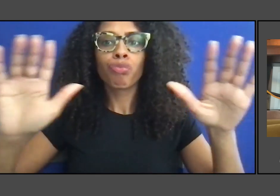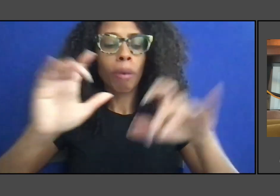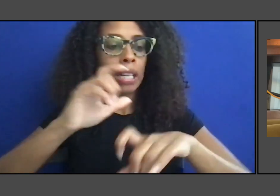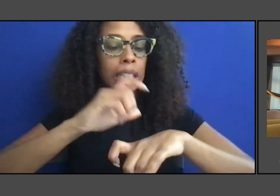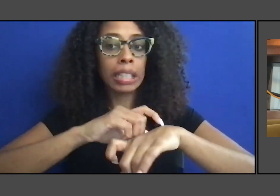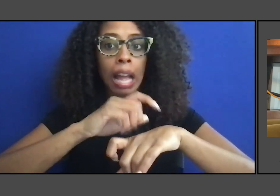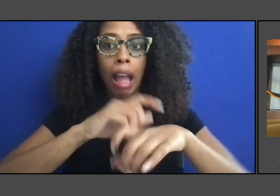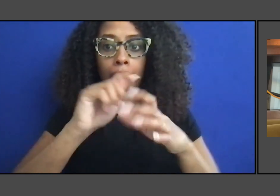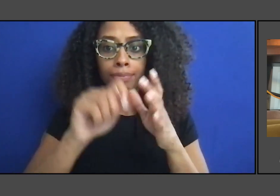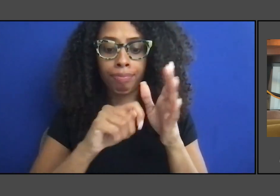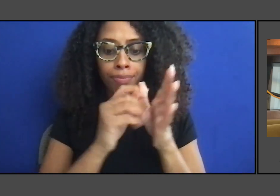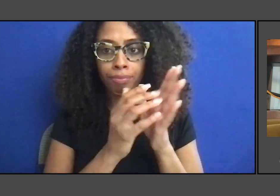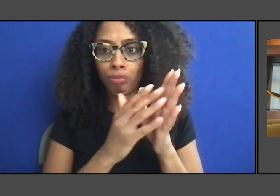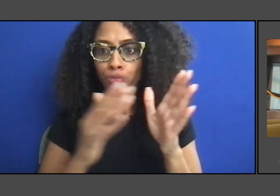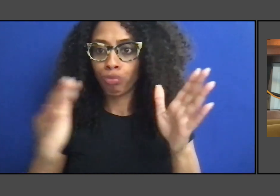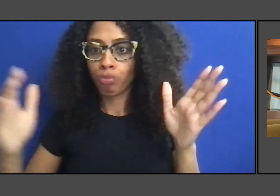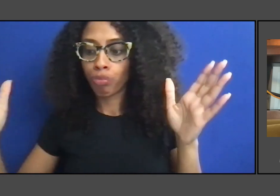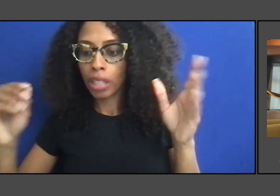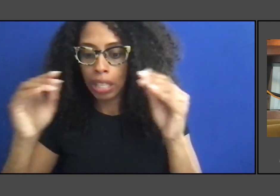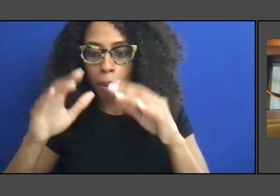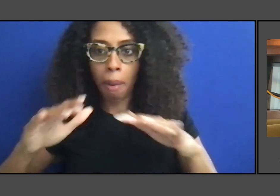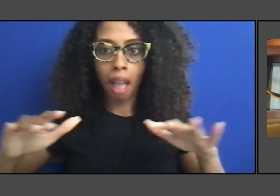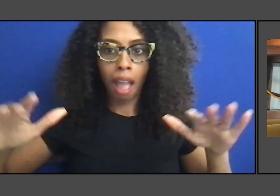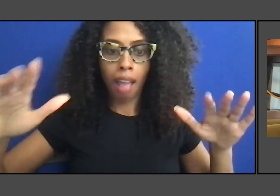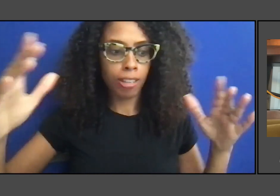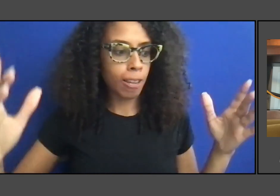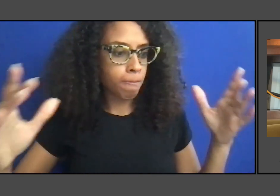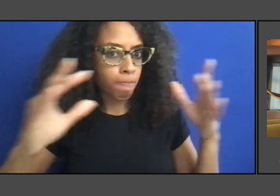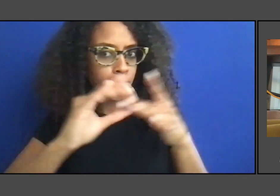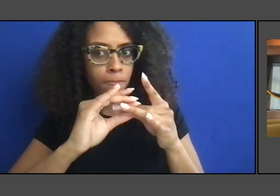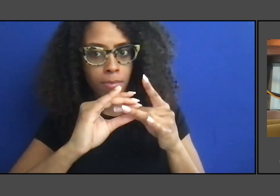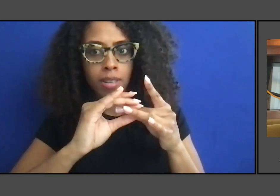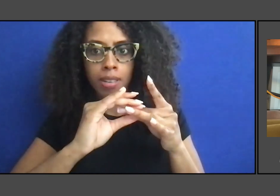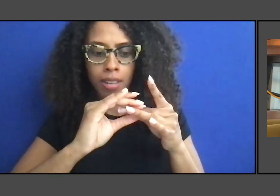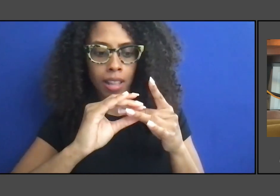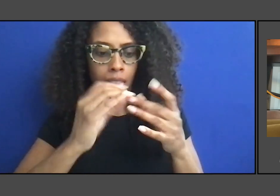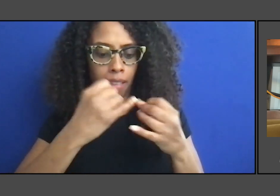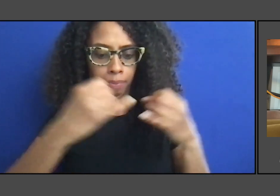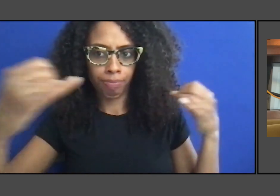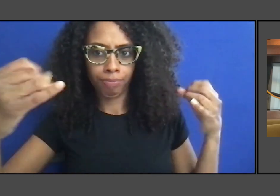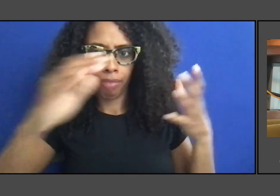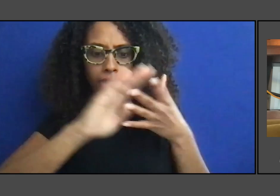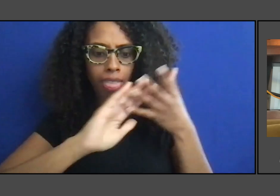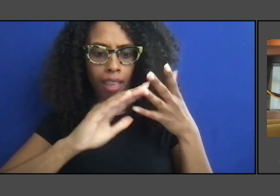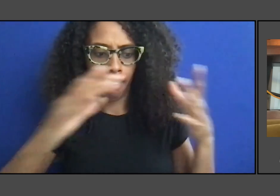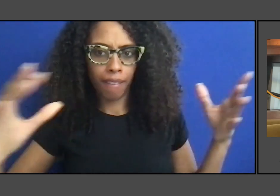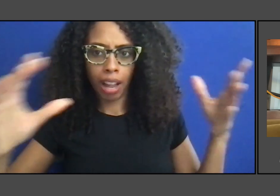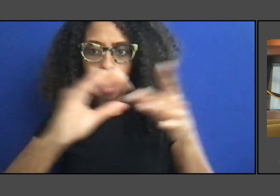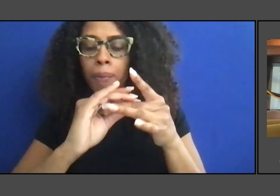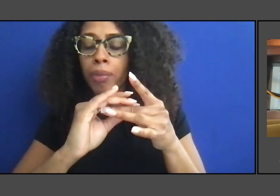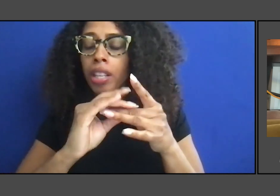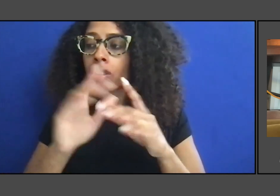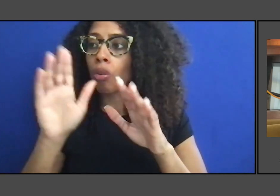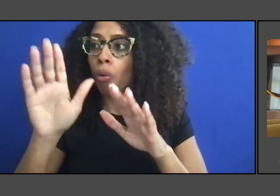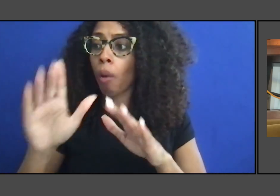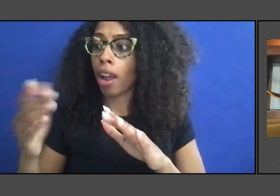practice you're so great at, you brought me into the fold with you and Jerry, and we got to have those amazing years